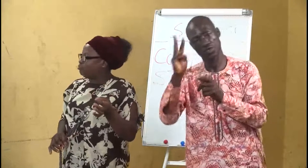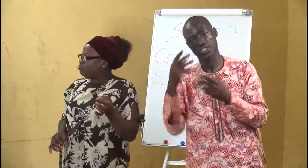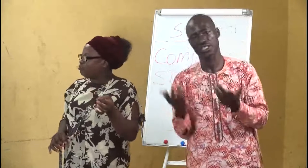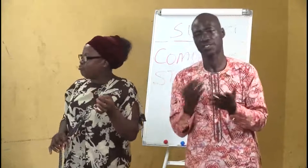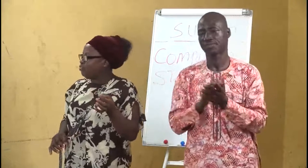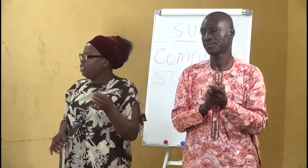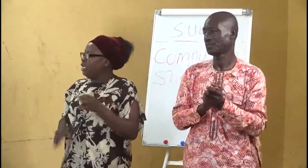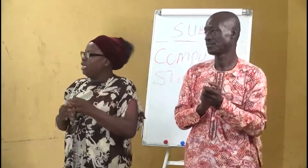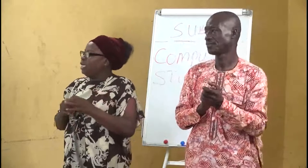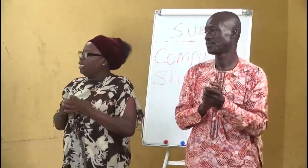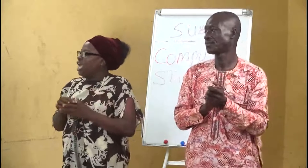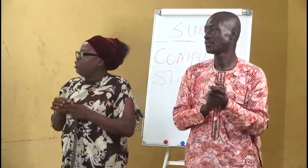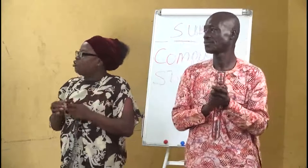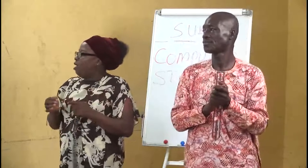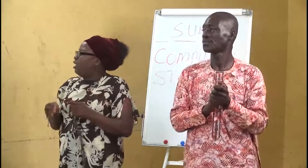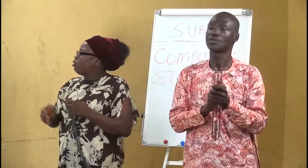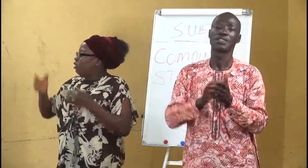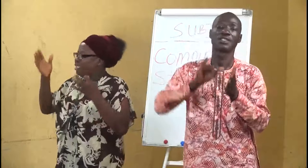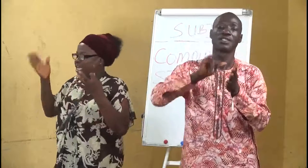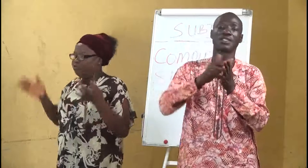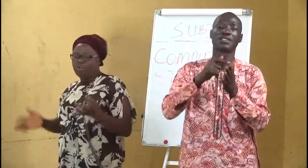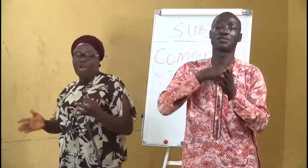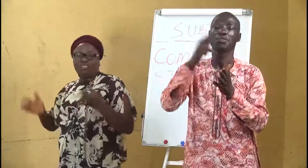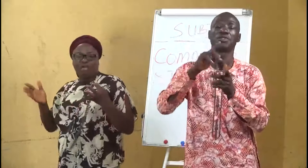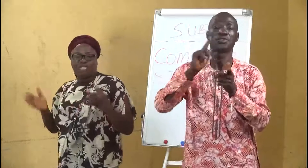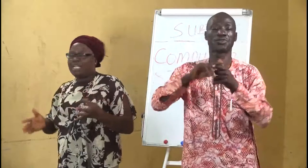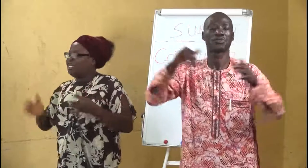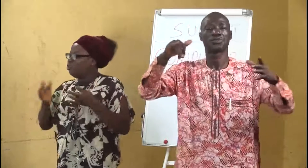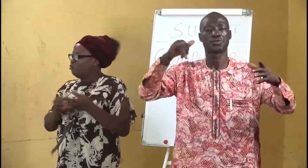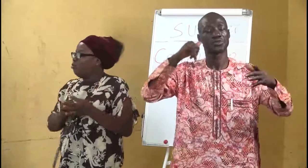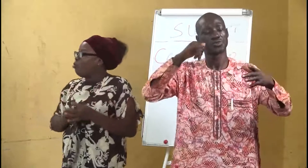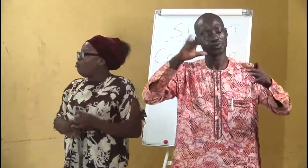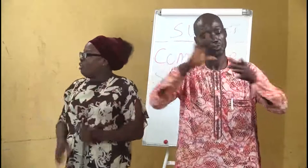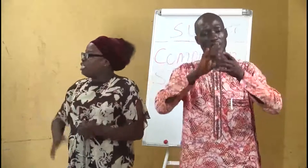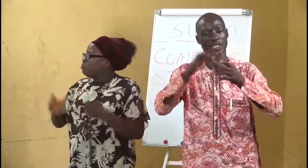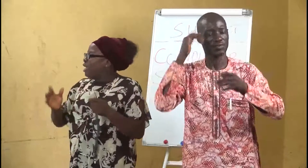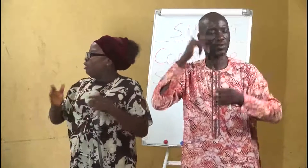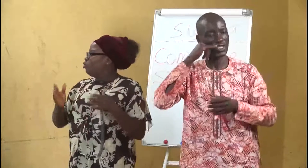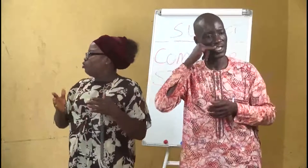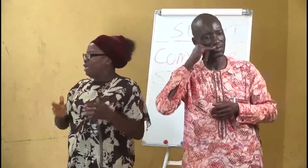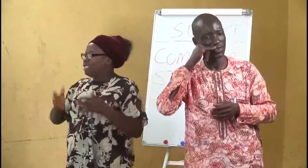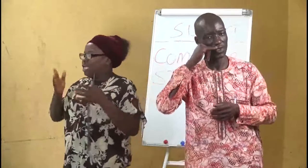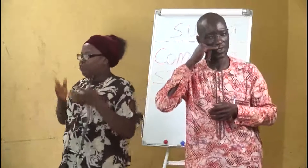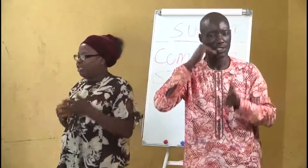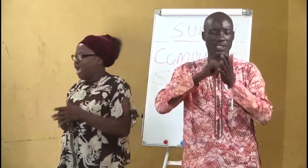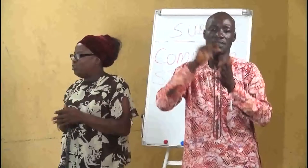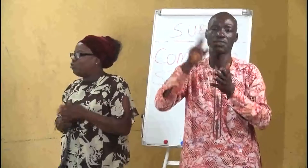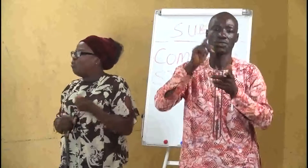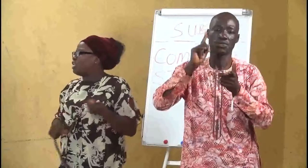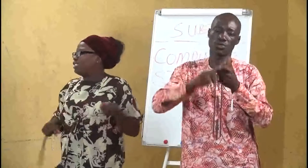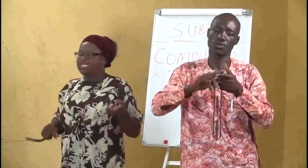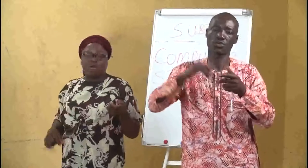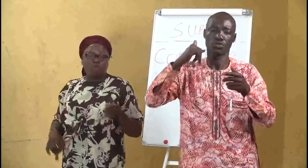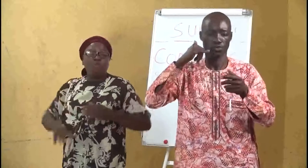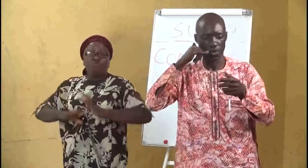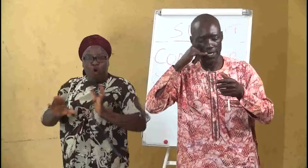wire. They are used primarily to connect telephone, as I've said. It is mainly used to connect telephone line to